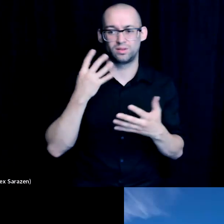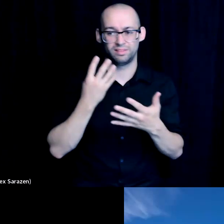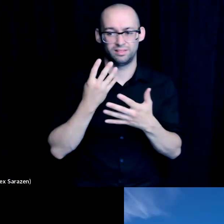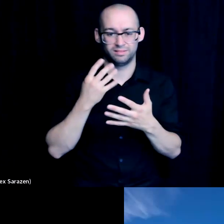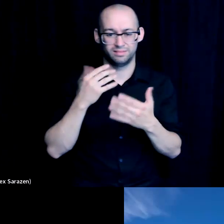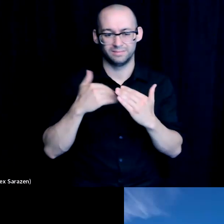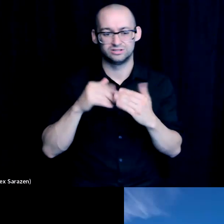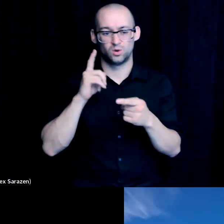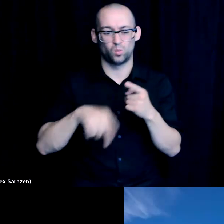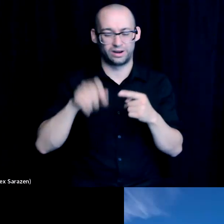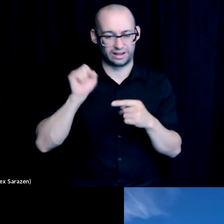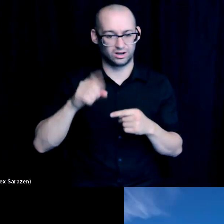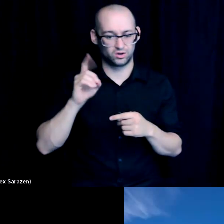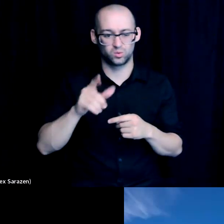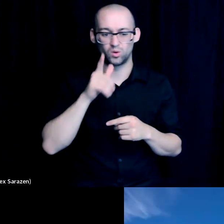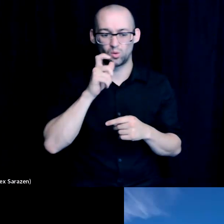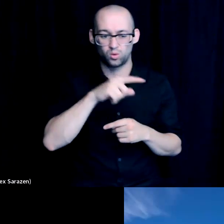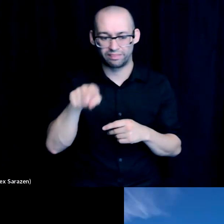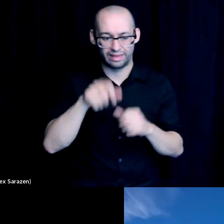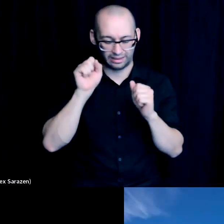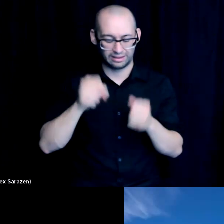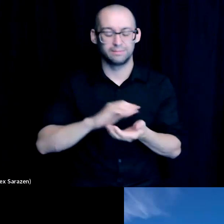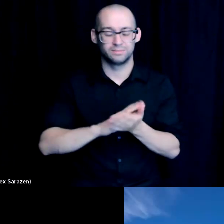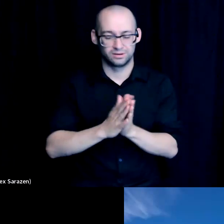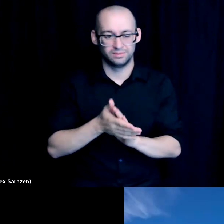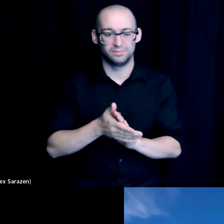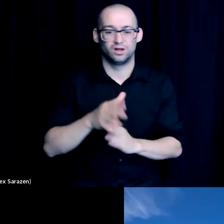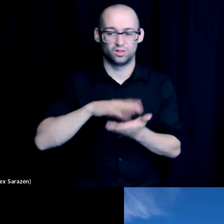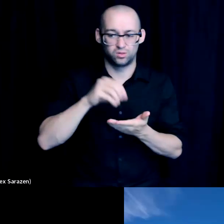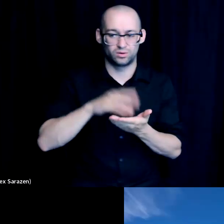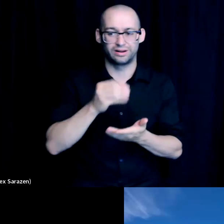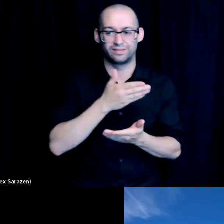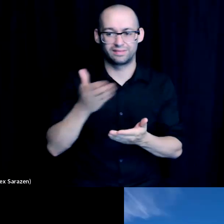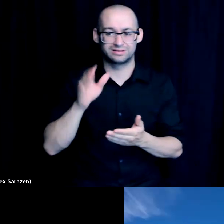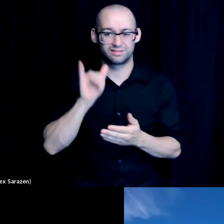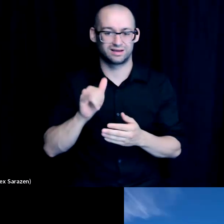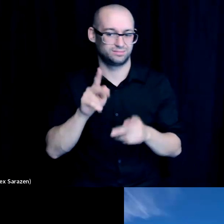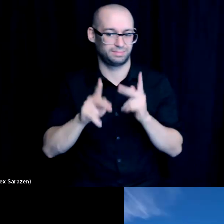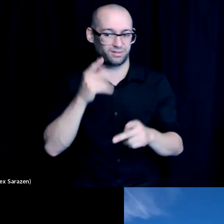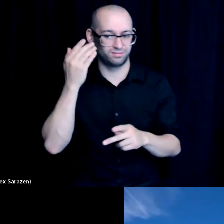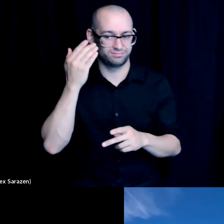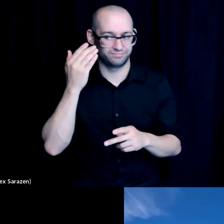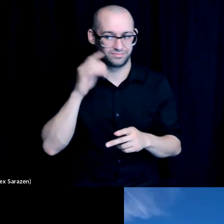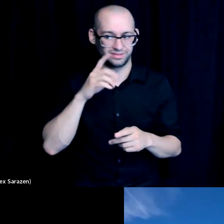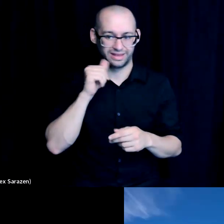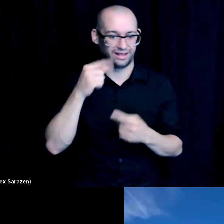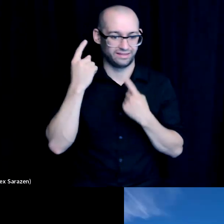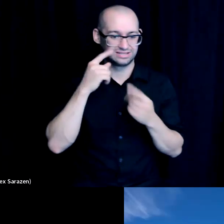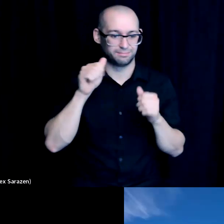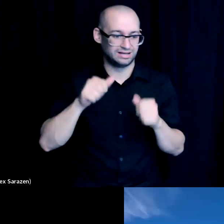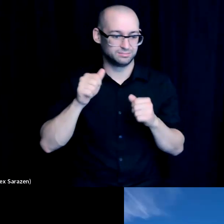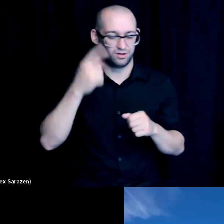do and who they can be, learning things that a lot of people probably thought was impossible for, you know, these